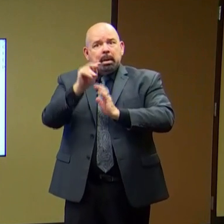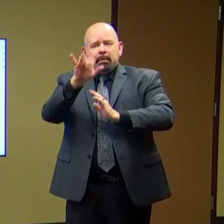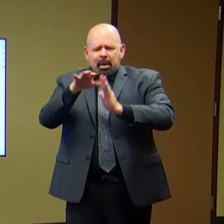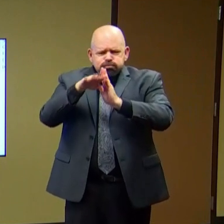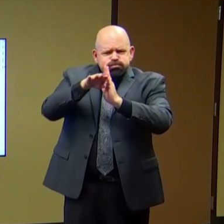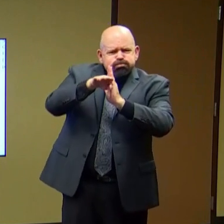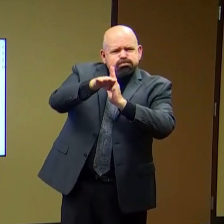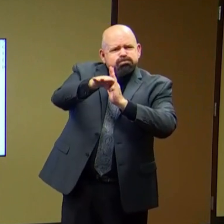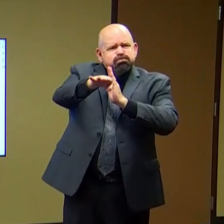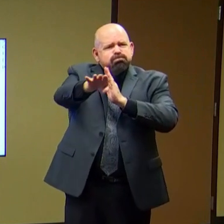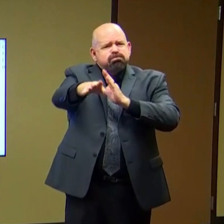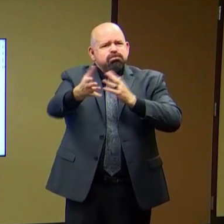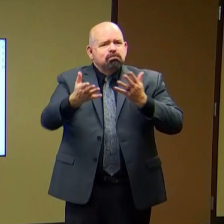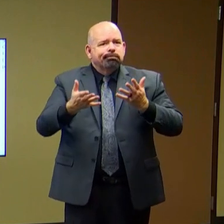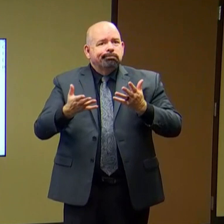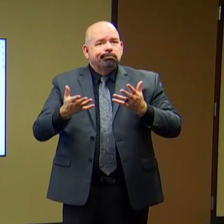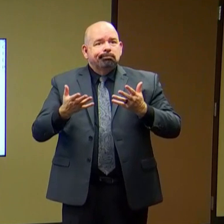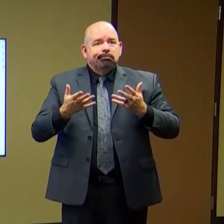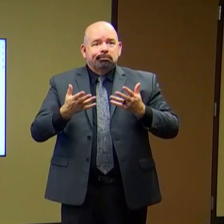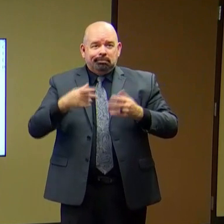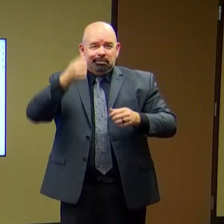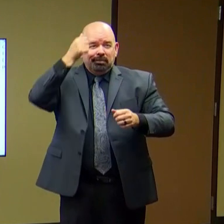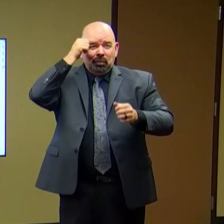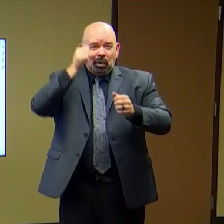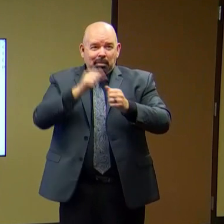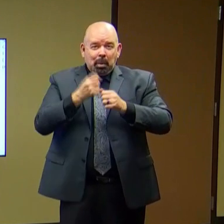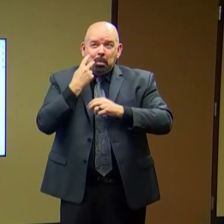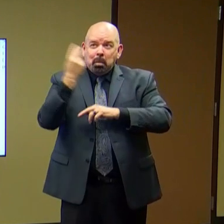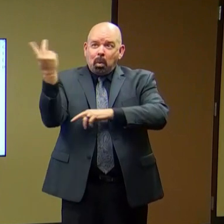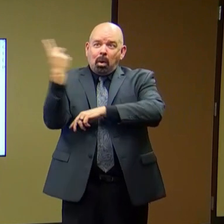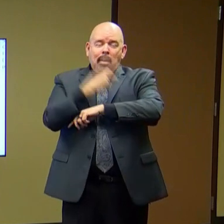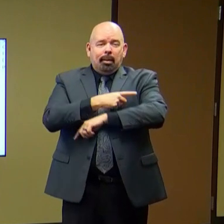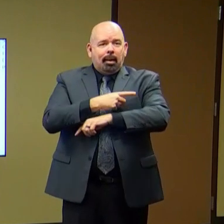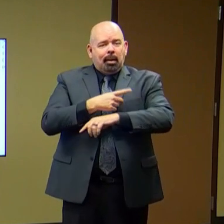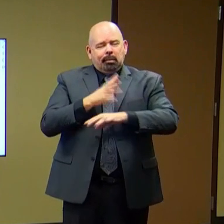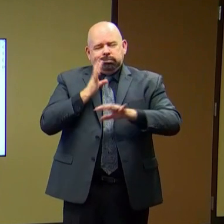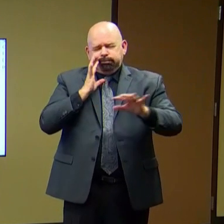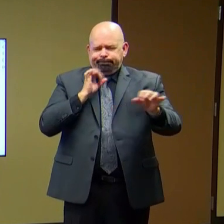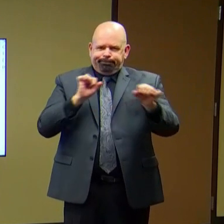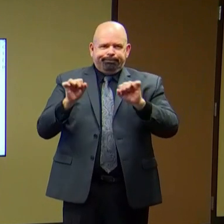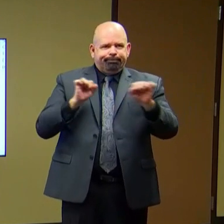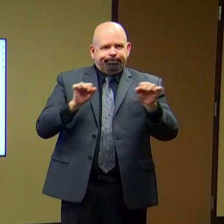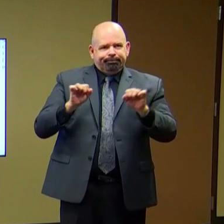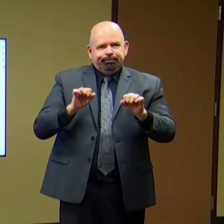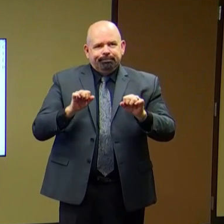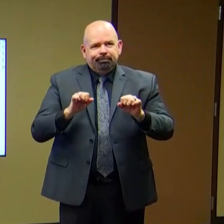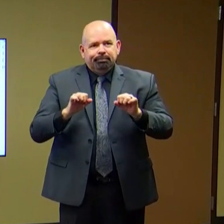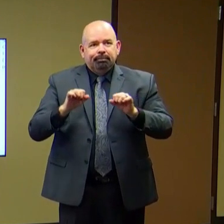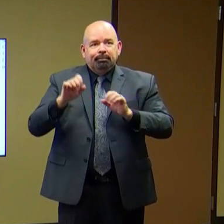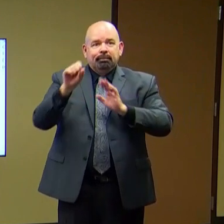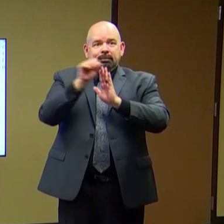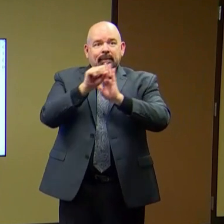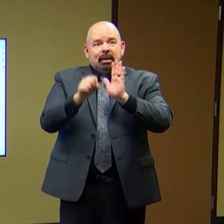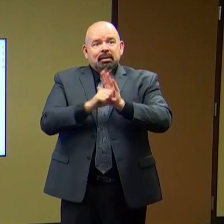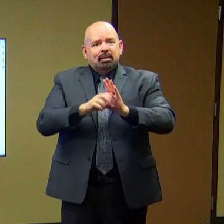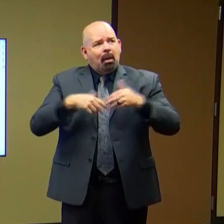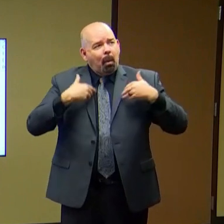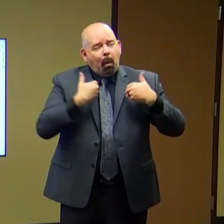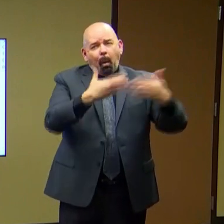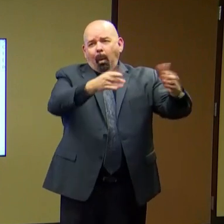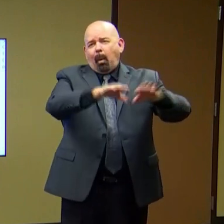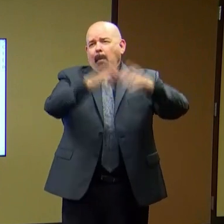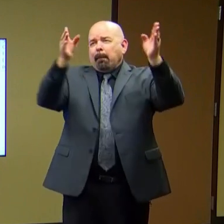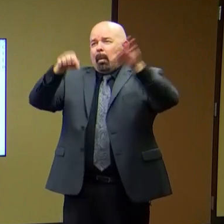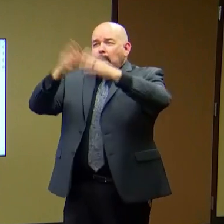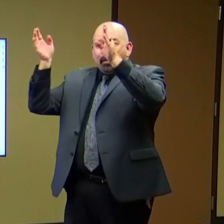then we recall Memorial Day is when the state opened up things. I think all of us were